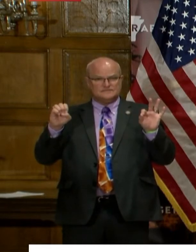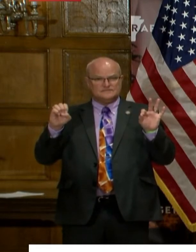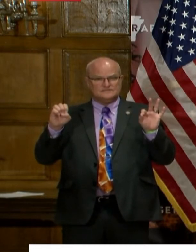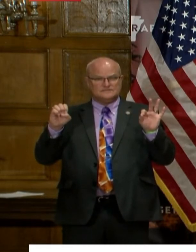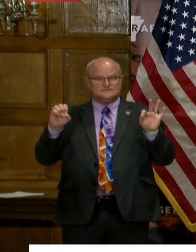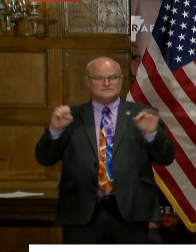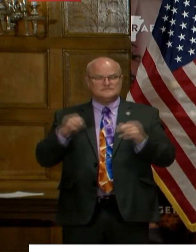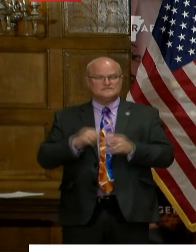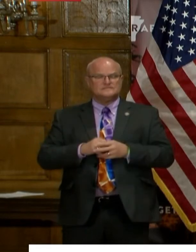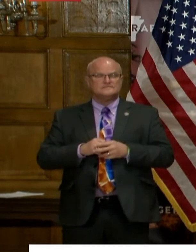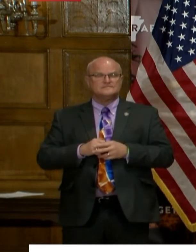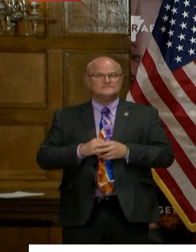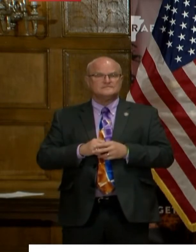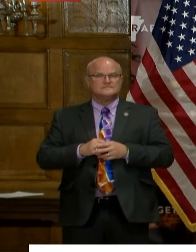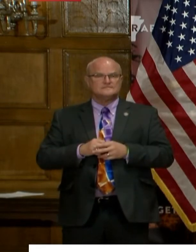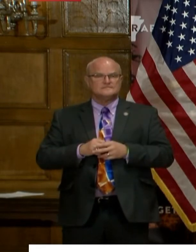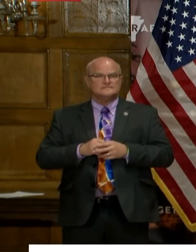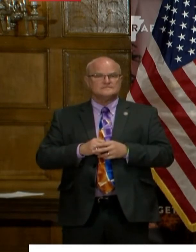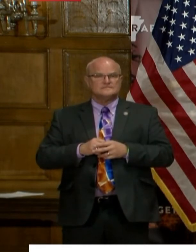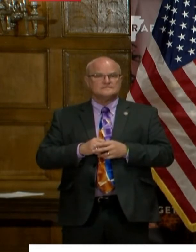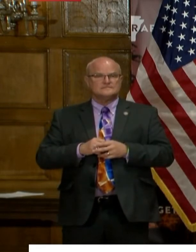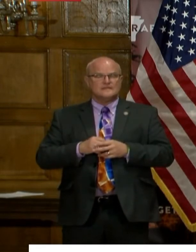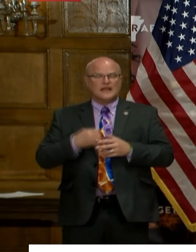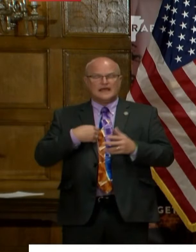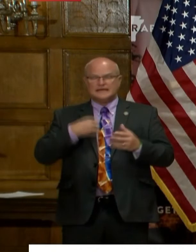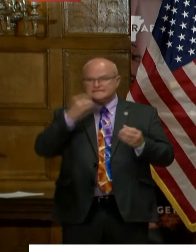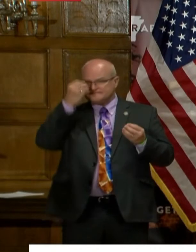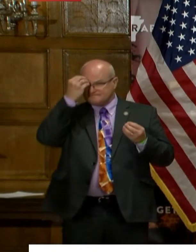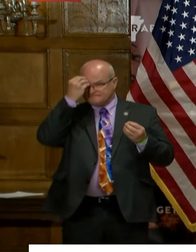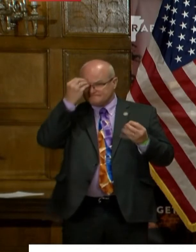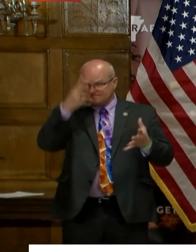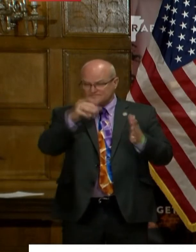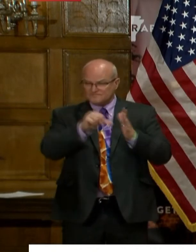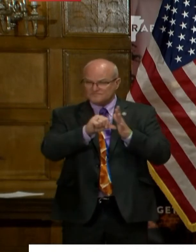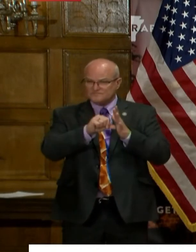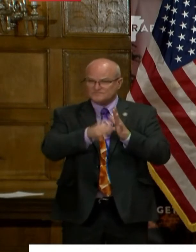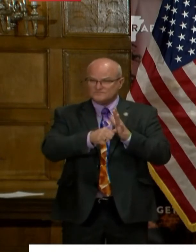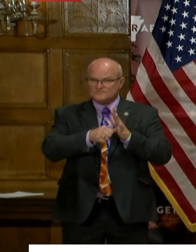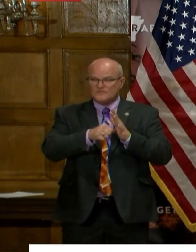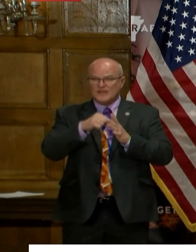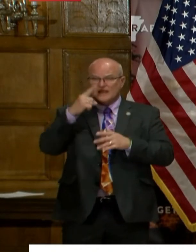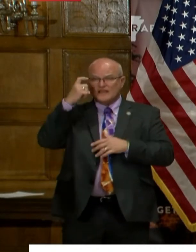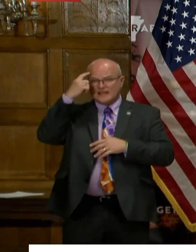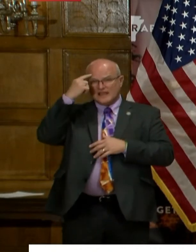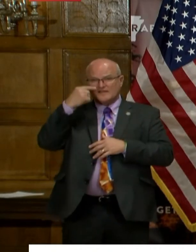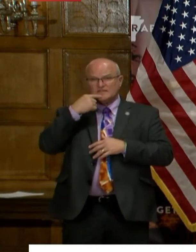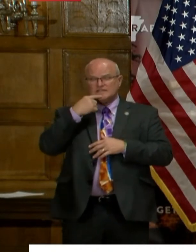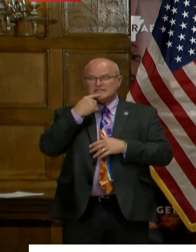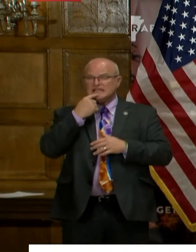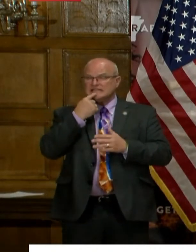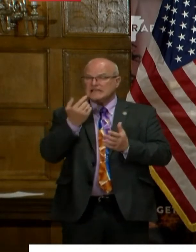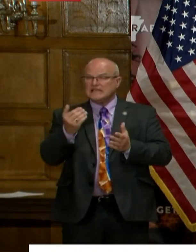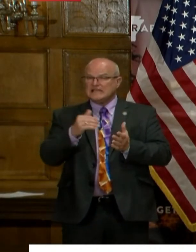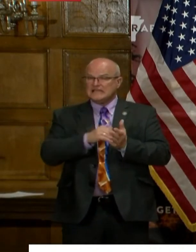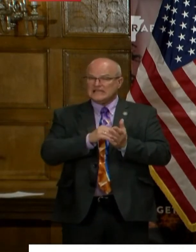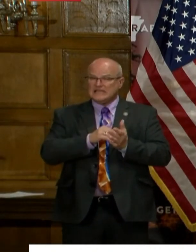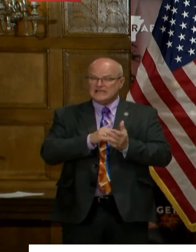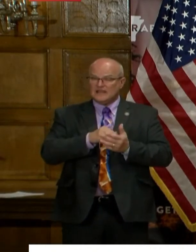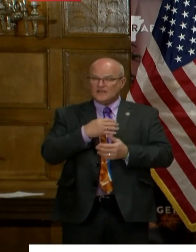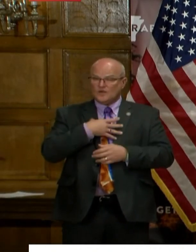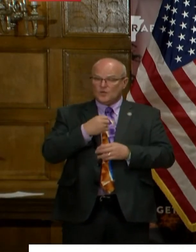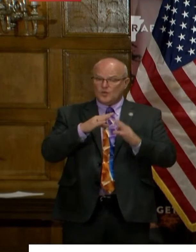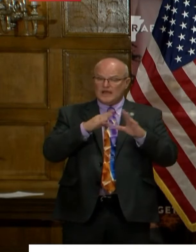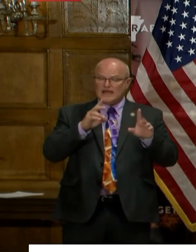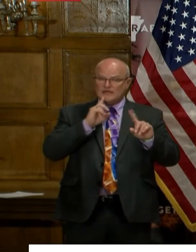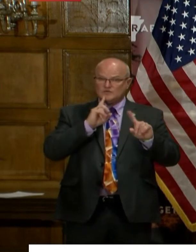I want to point out and place special emphasis on what the governor has already said and what was in the White House